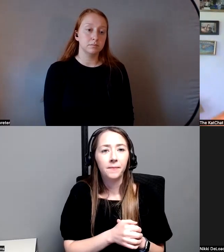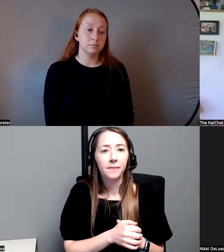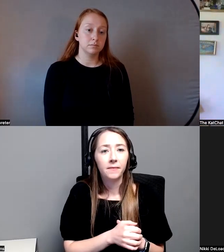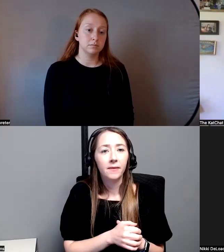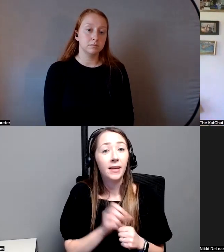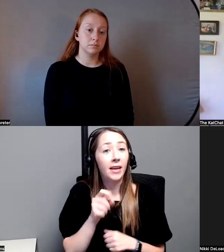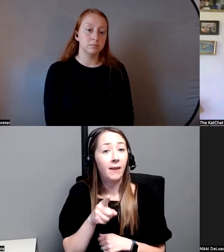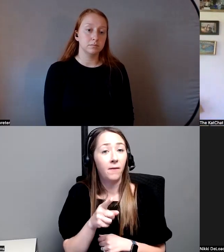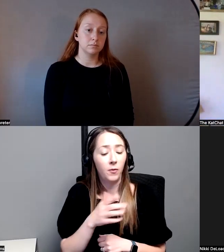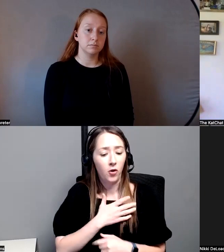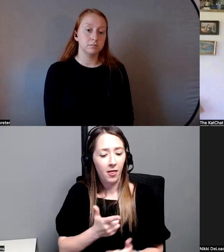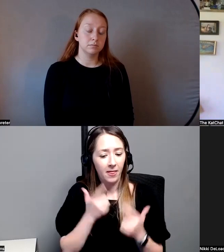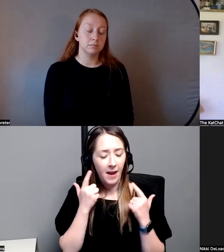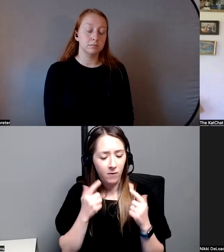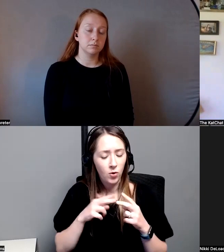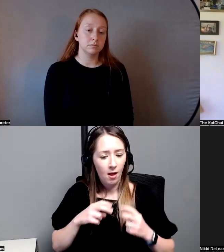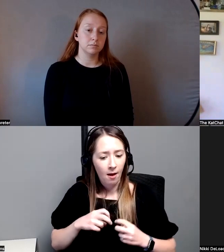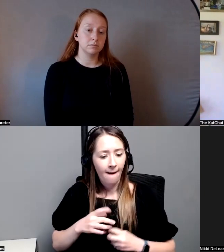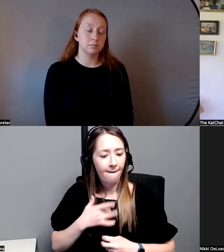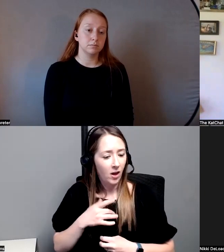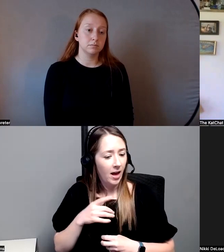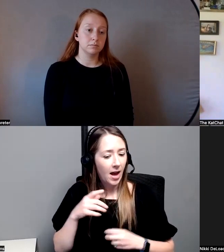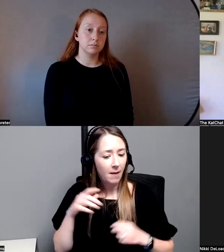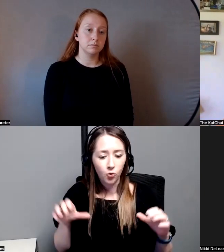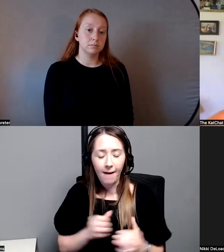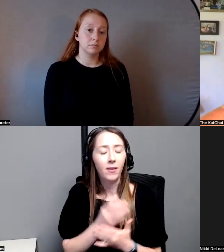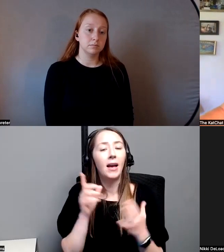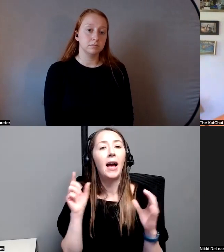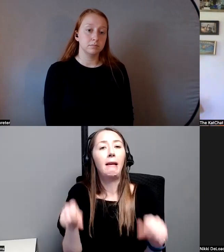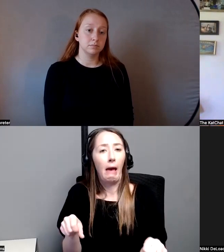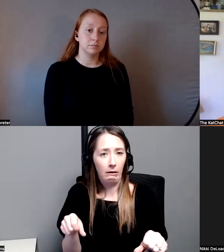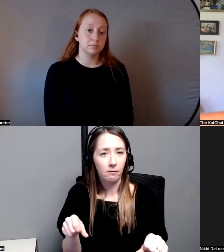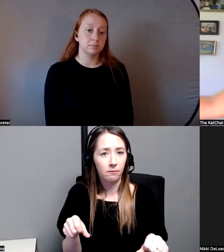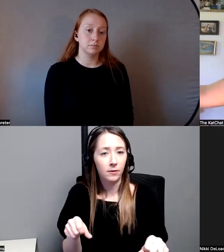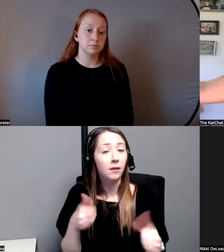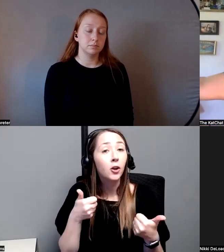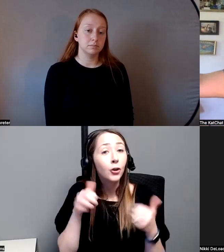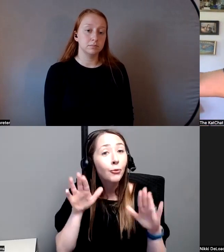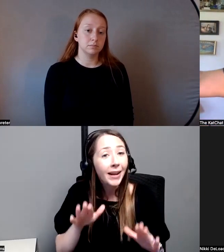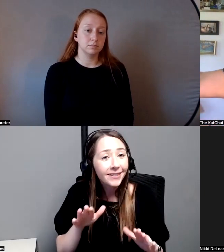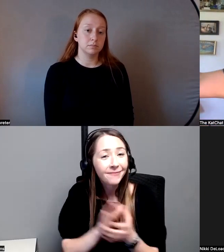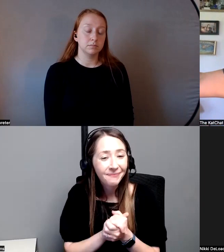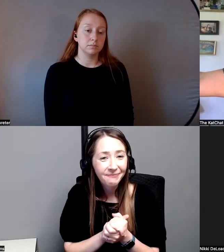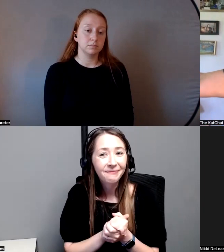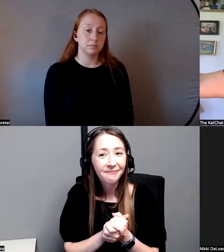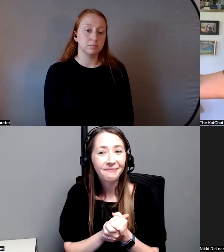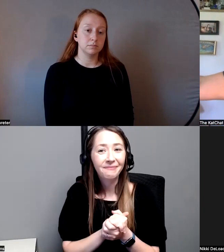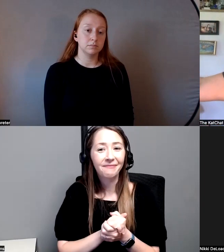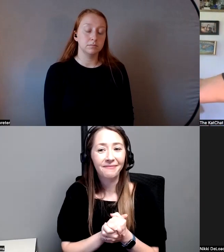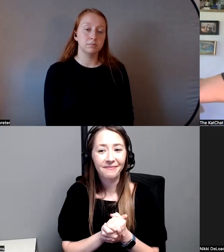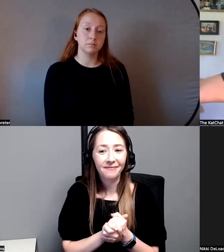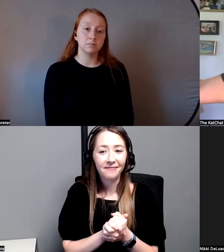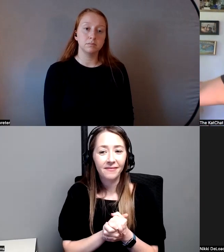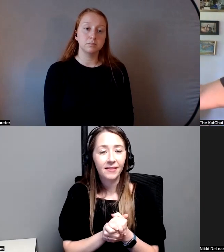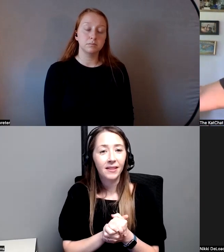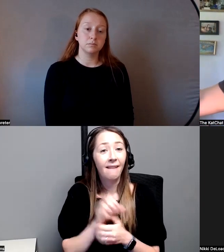you can look at your life and be like, I'm doing everything that I possibly can, great. And also, like,